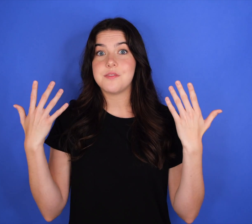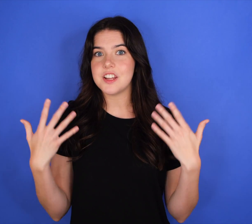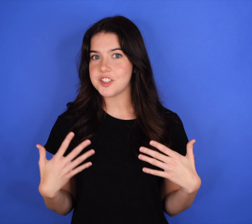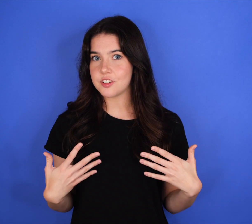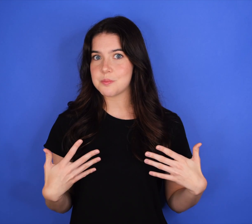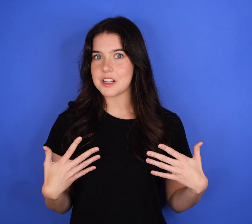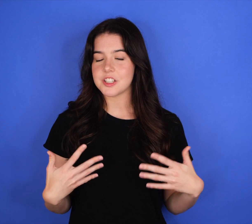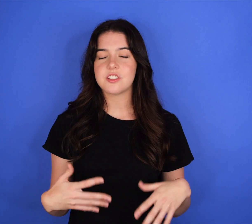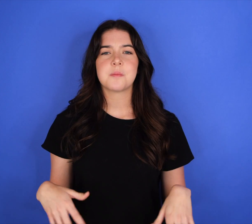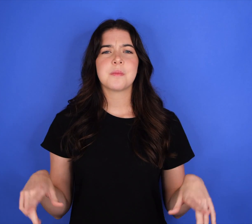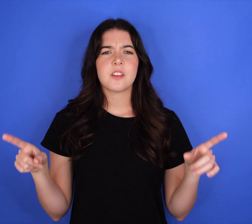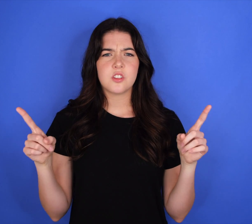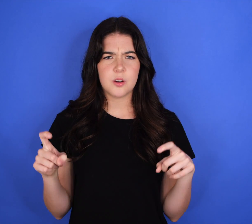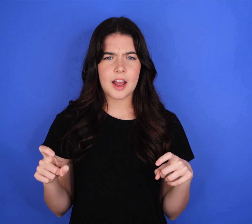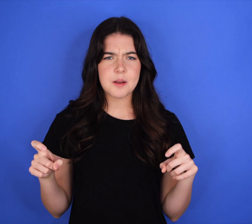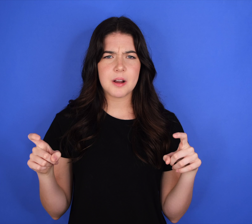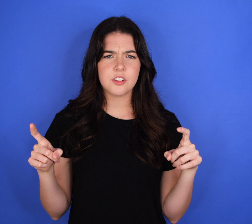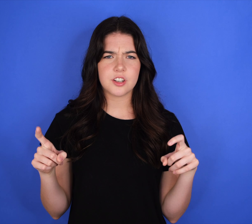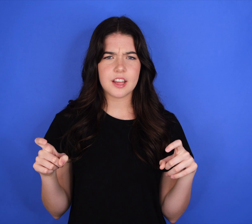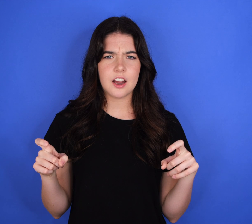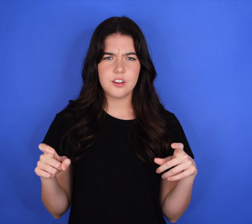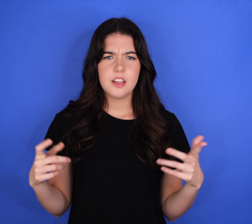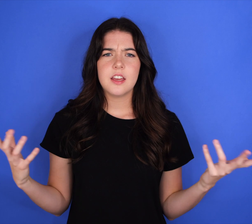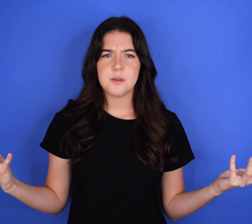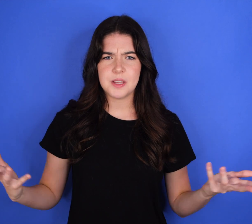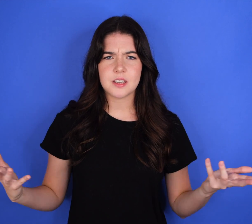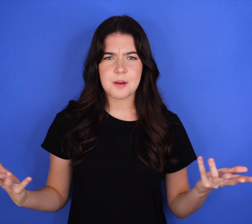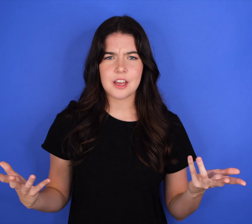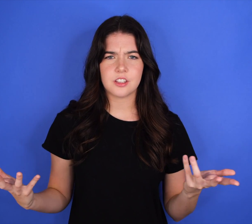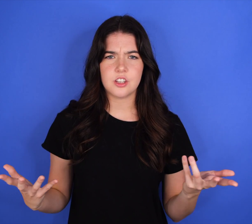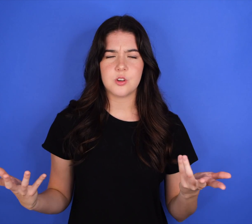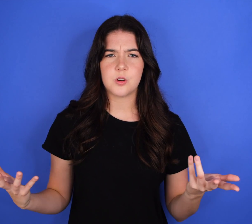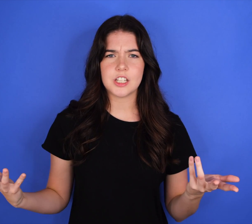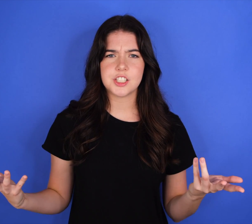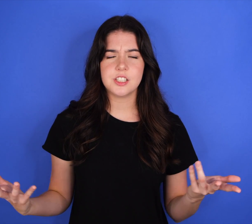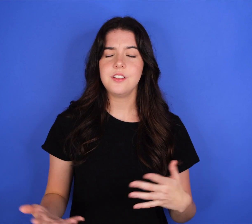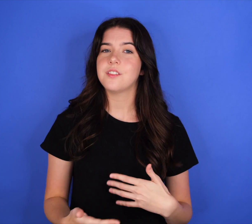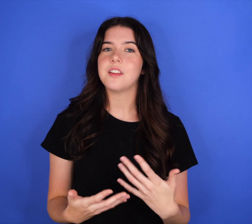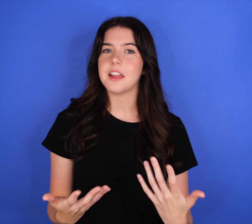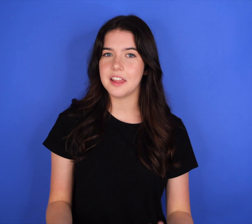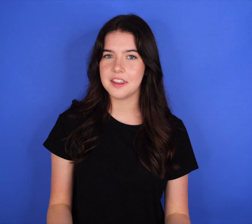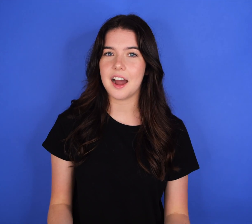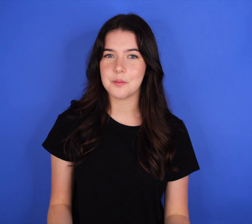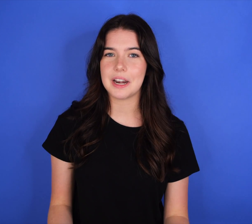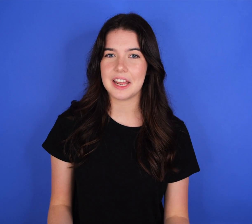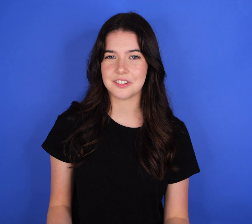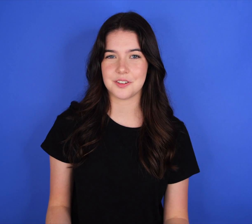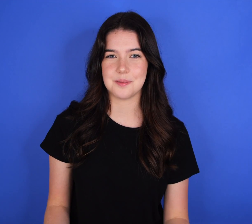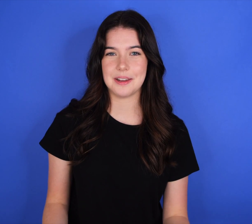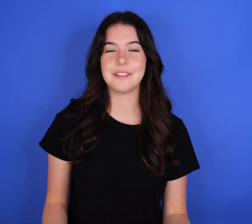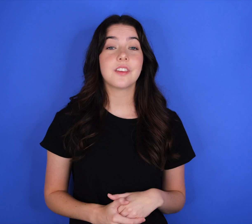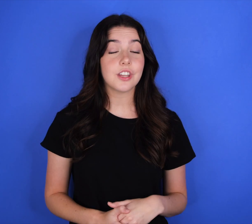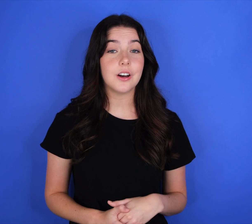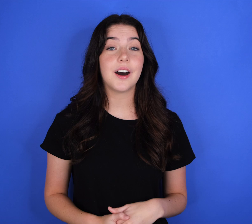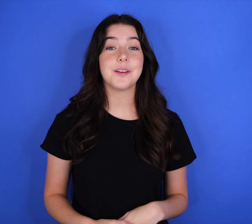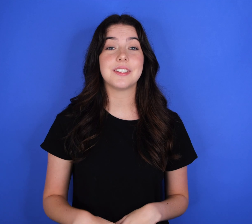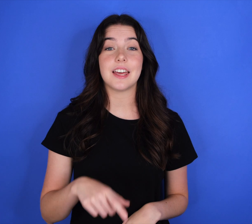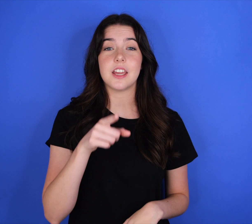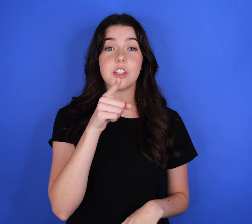facial expressions. So when eyebrows are down, it means I'm asking you a question and I want an answer from you. So I would say,